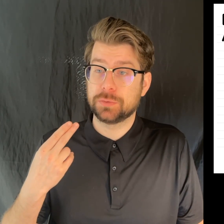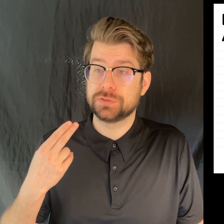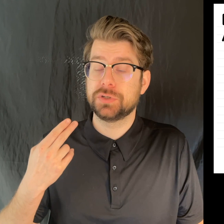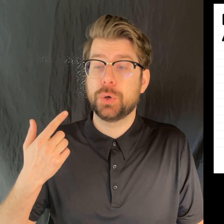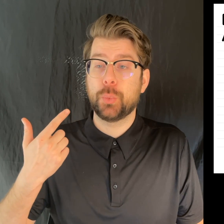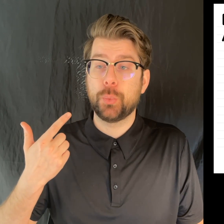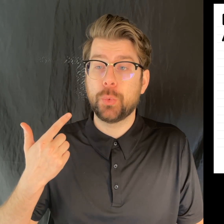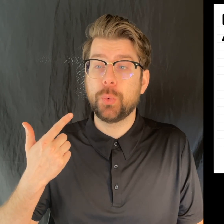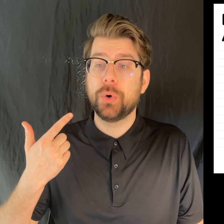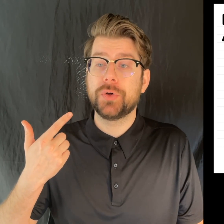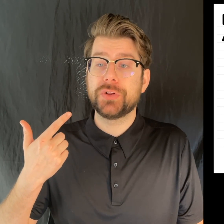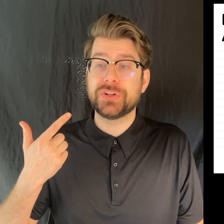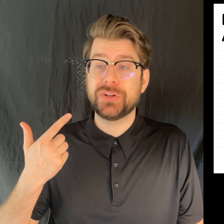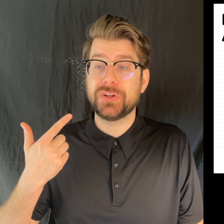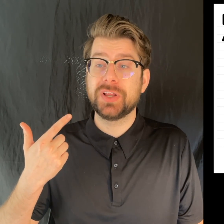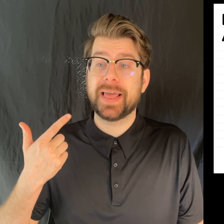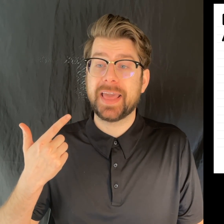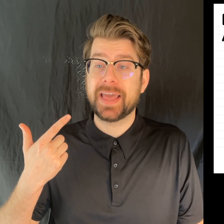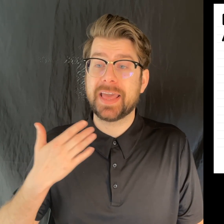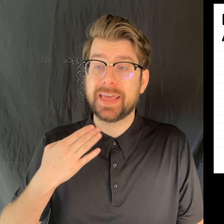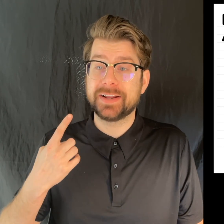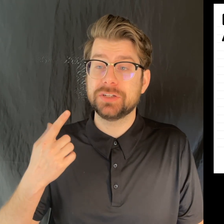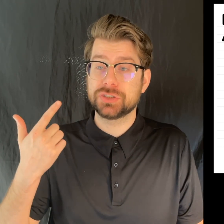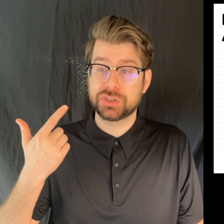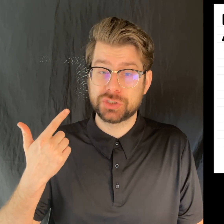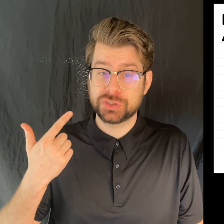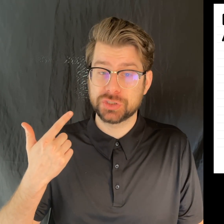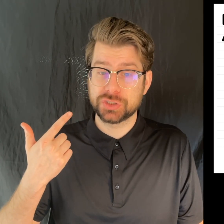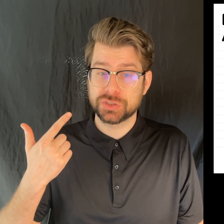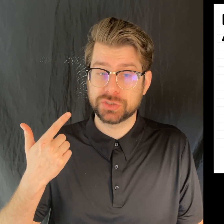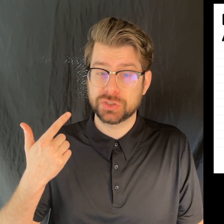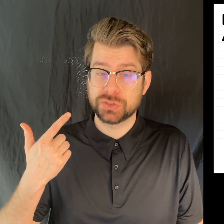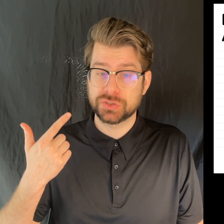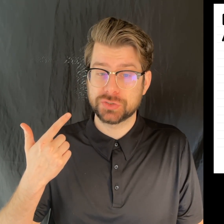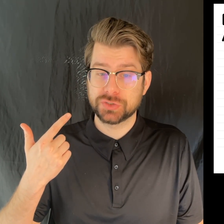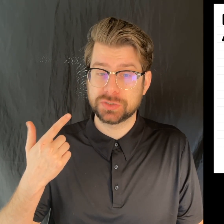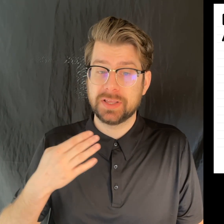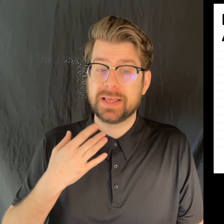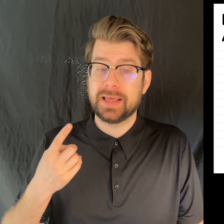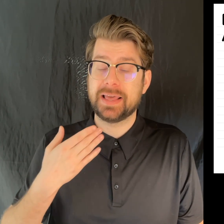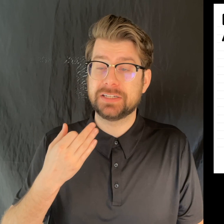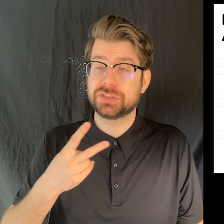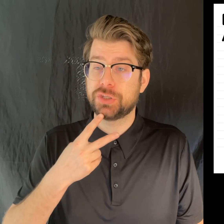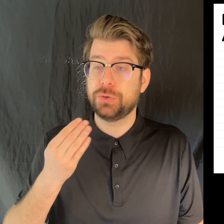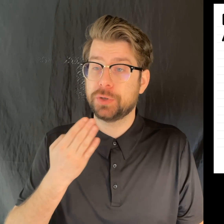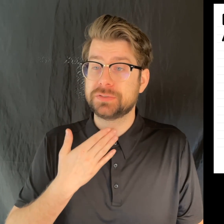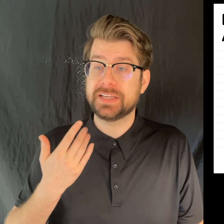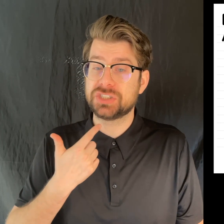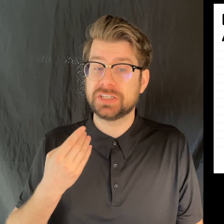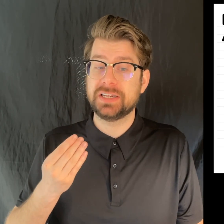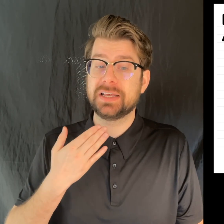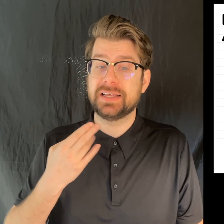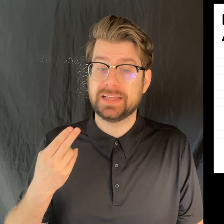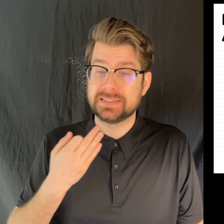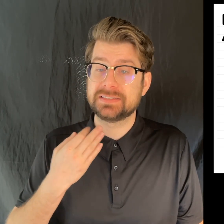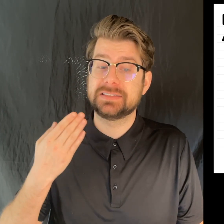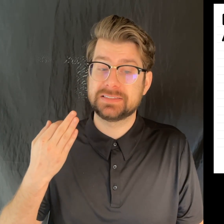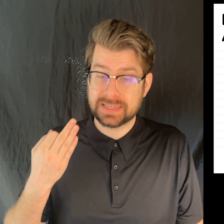sounds w, l, and sh, and its cue notation is